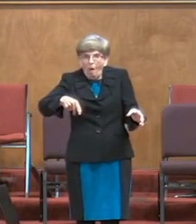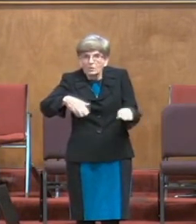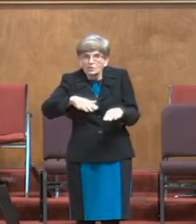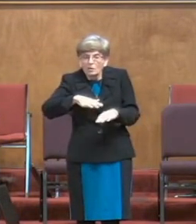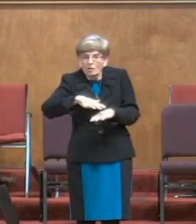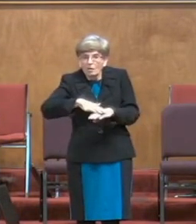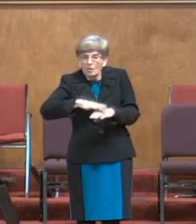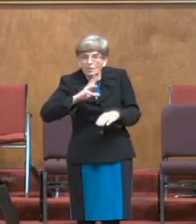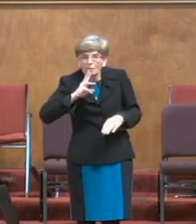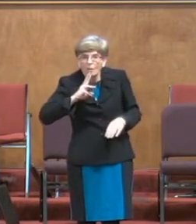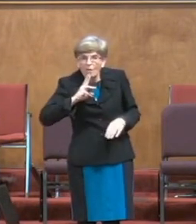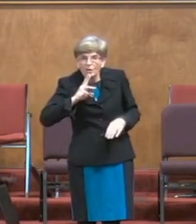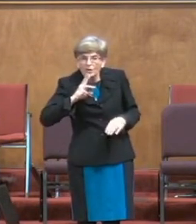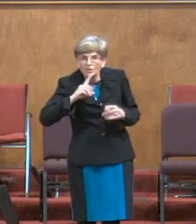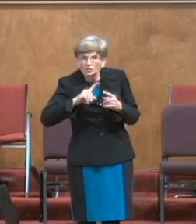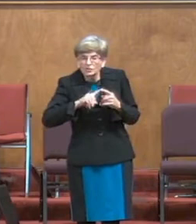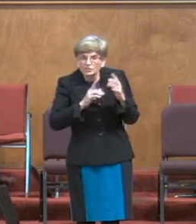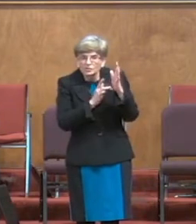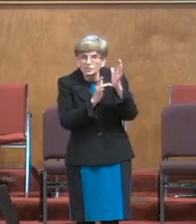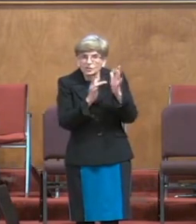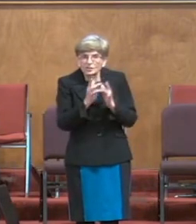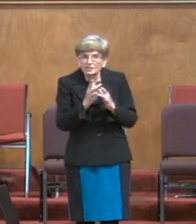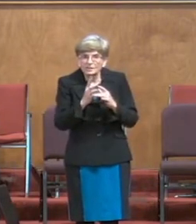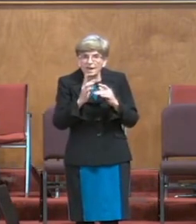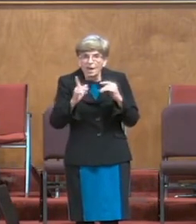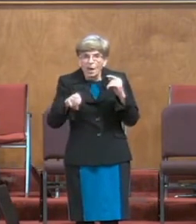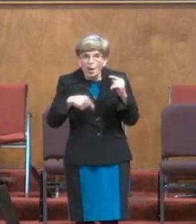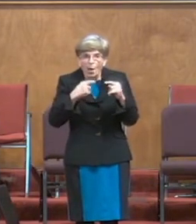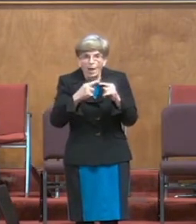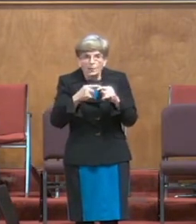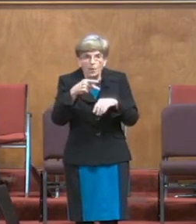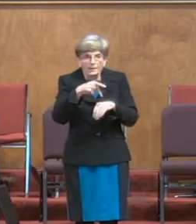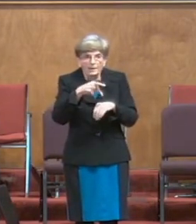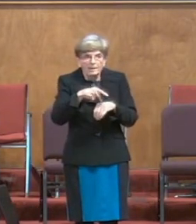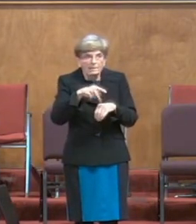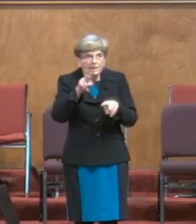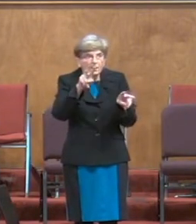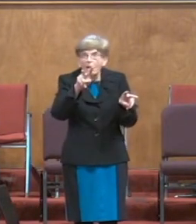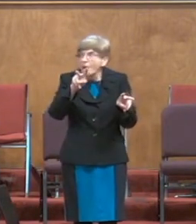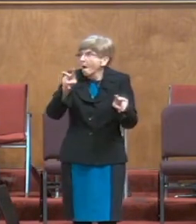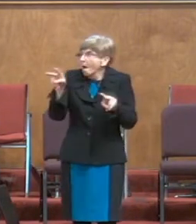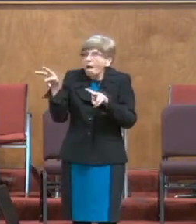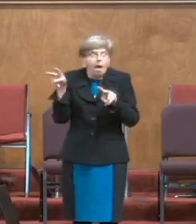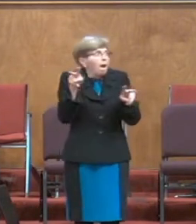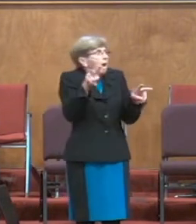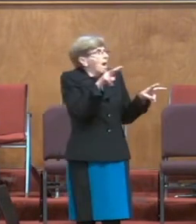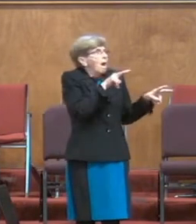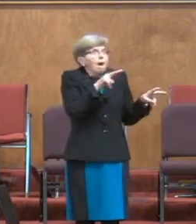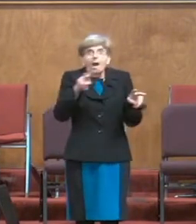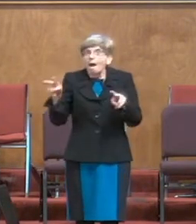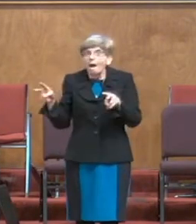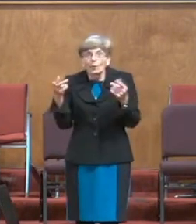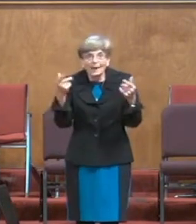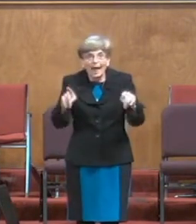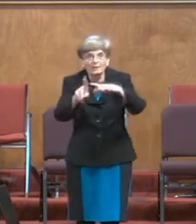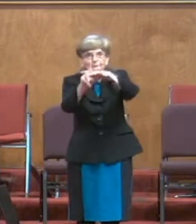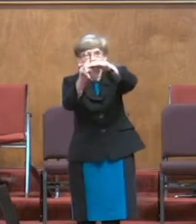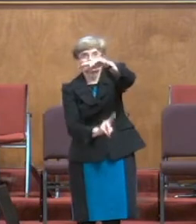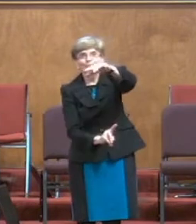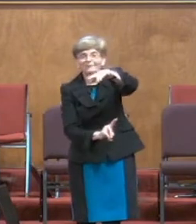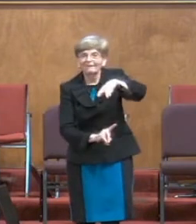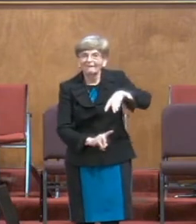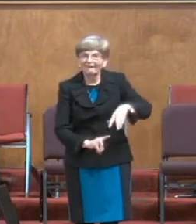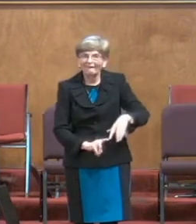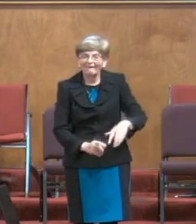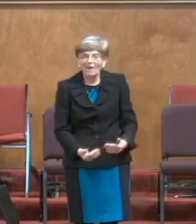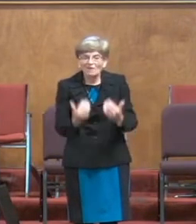walk towards his Savior. But when Peter took his eyes off Jesus, he began to sink. He began to be overwhelmed.